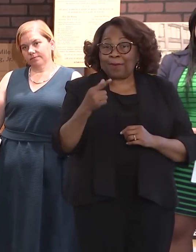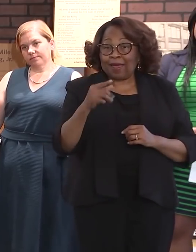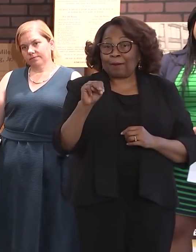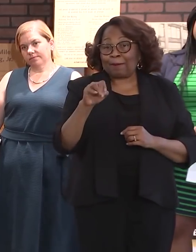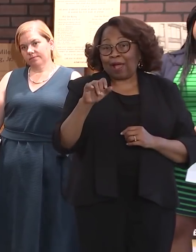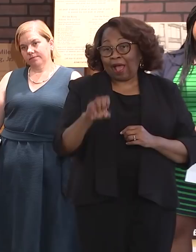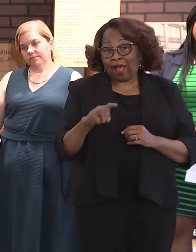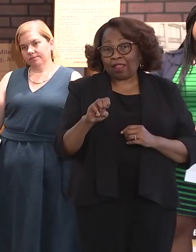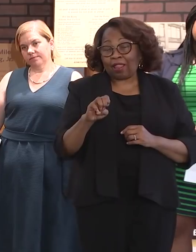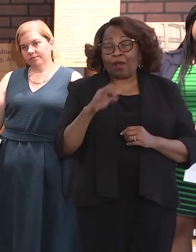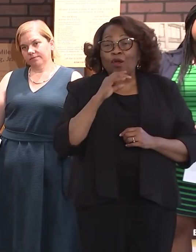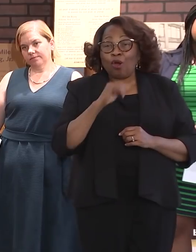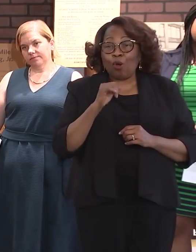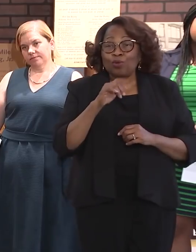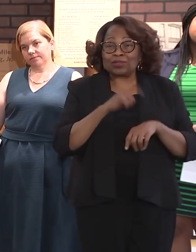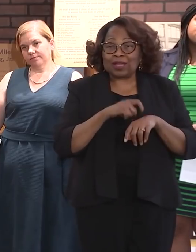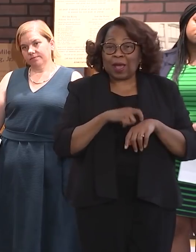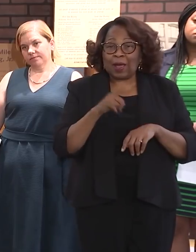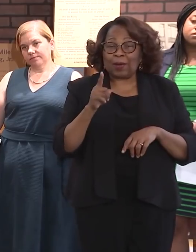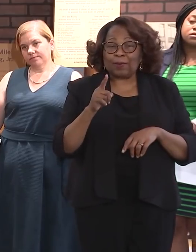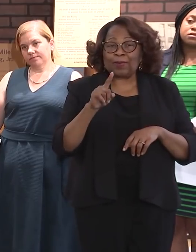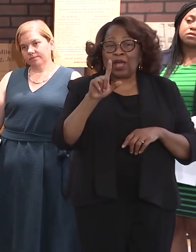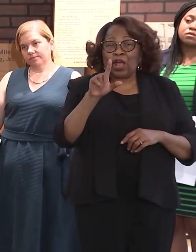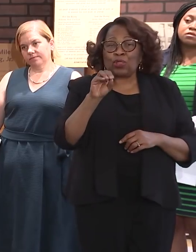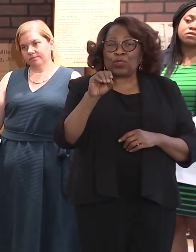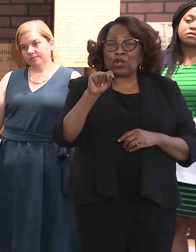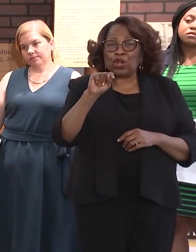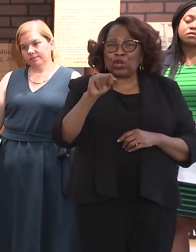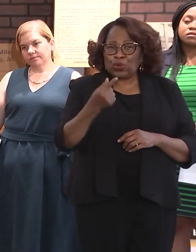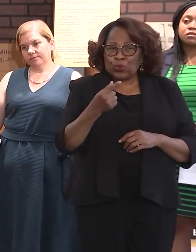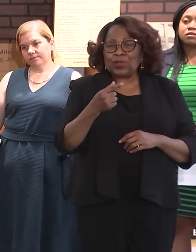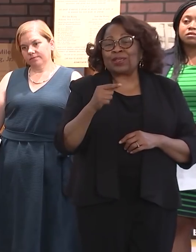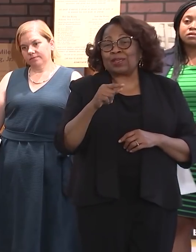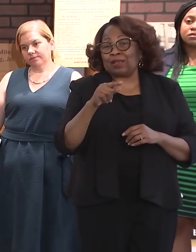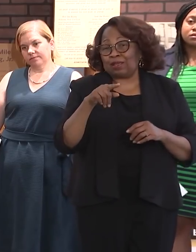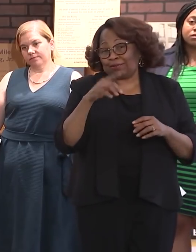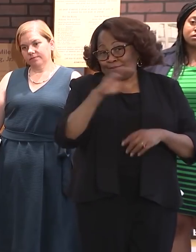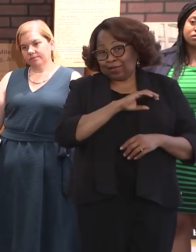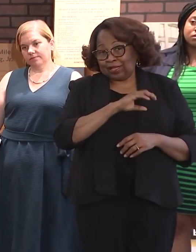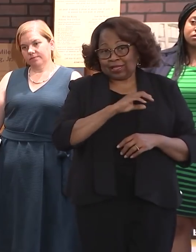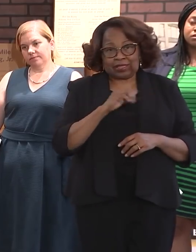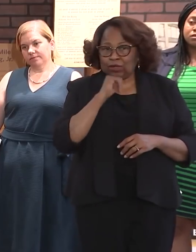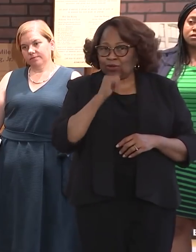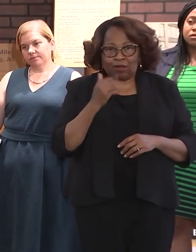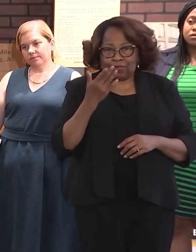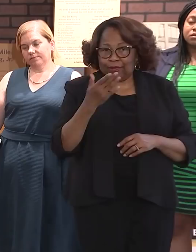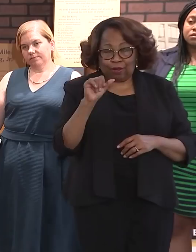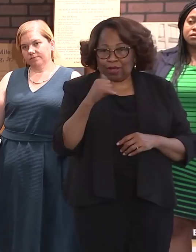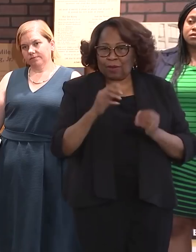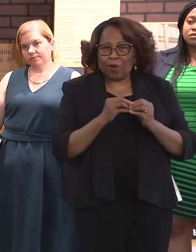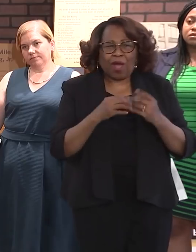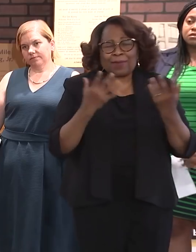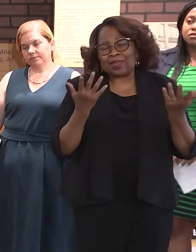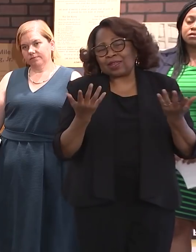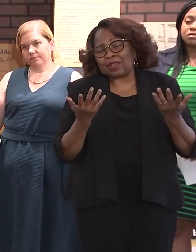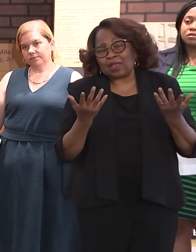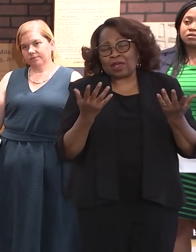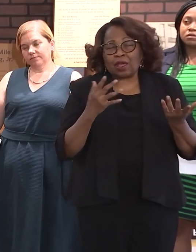area. The looting patrols that were on the Mag Mile apparently are no longer there. Is that right? I mean, is